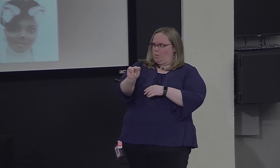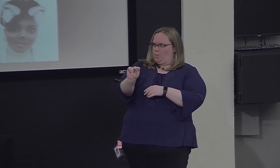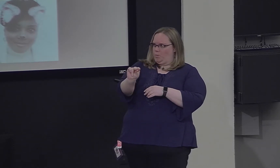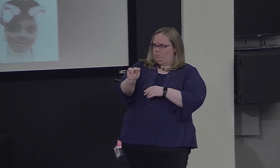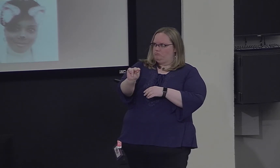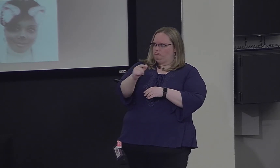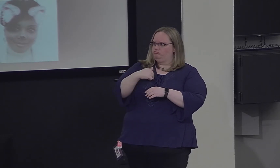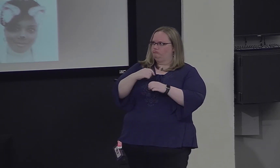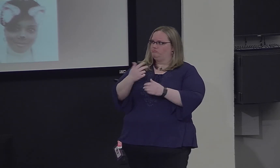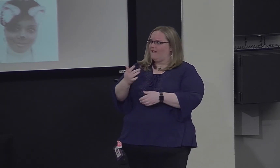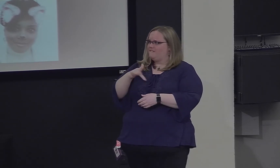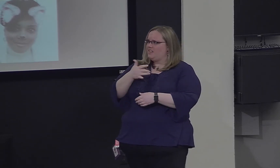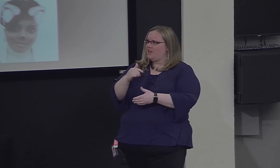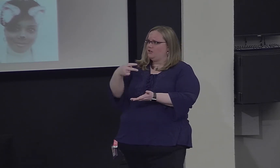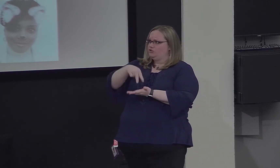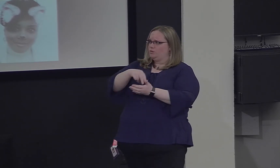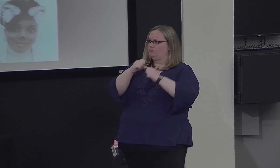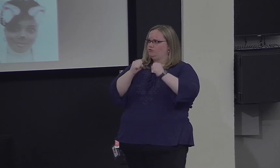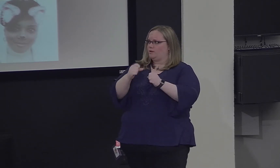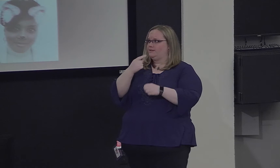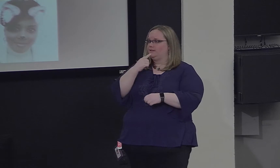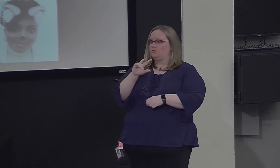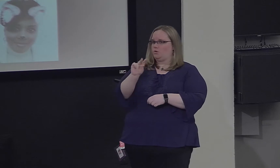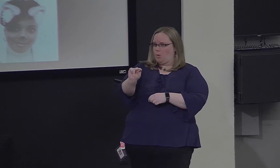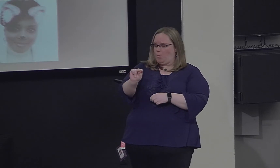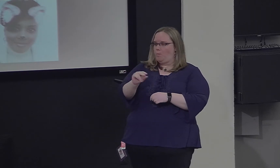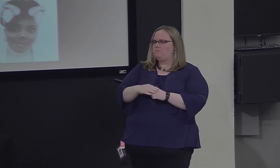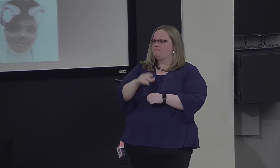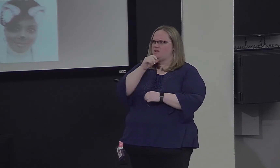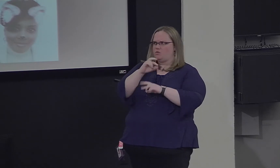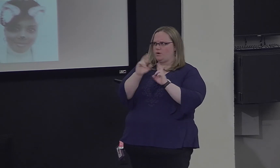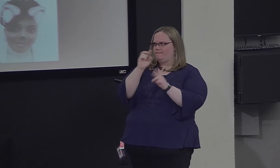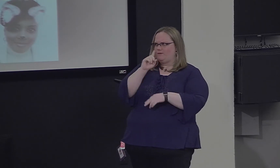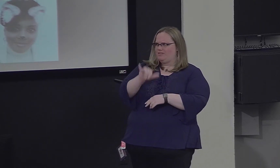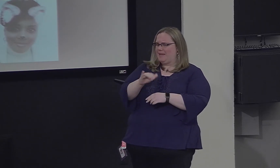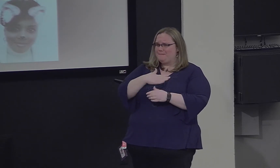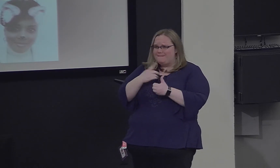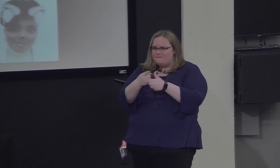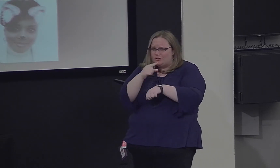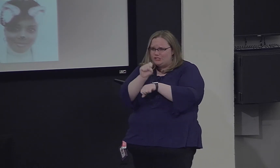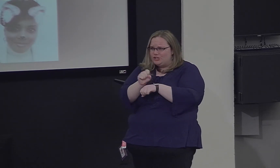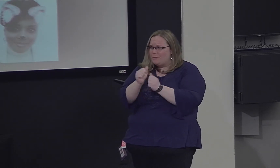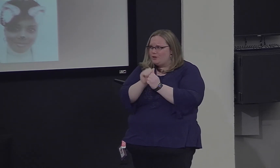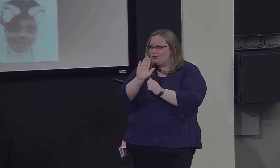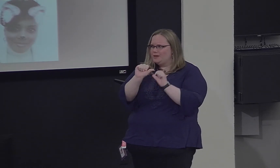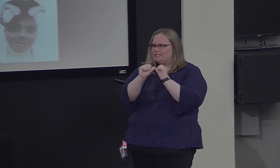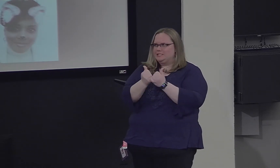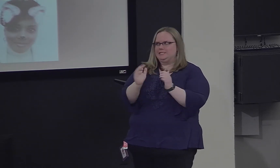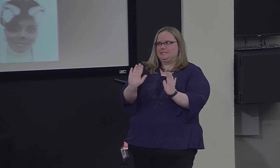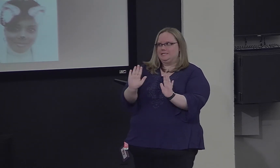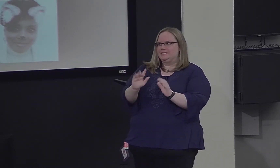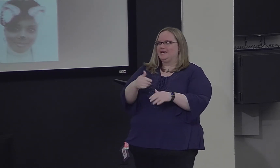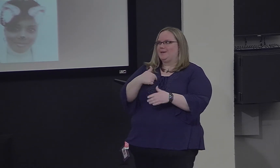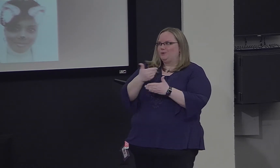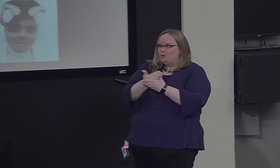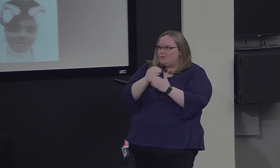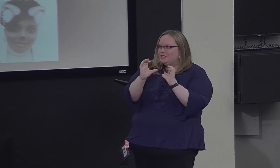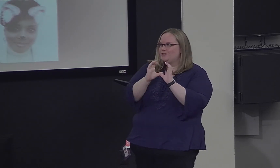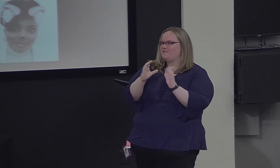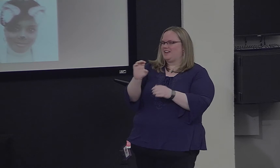And of course, my answer was no. And I felt that I stood strongly my ground. I said, this is my first